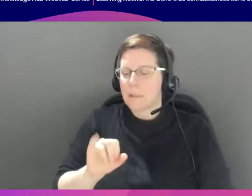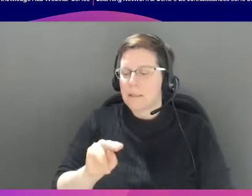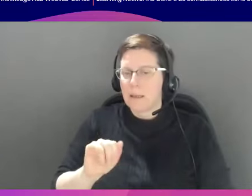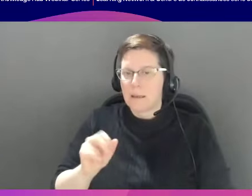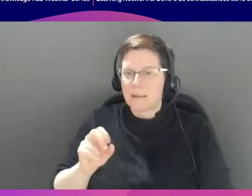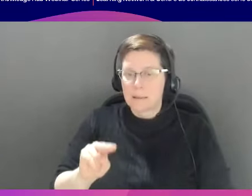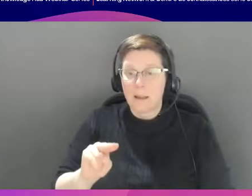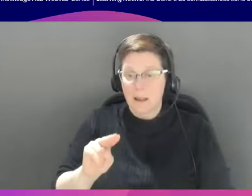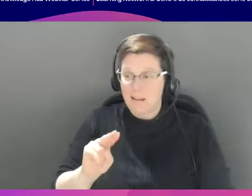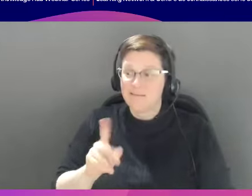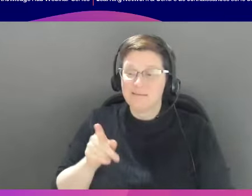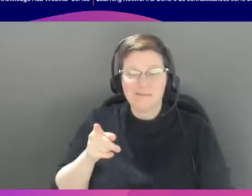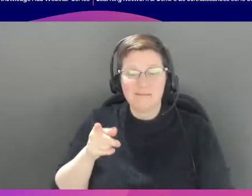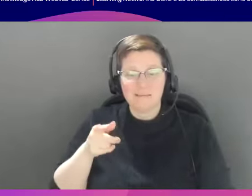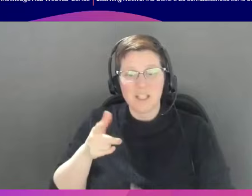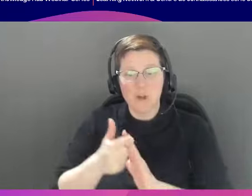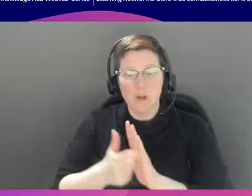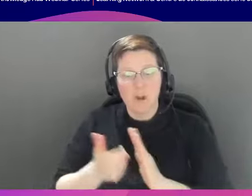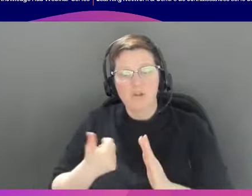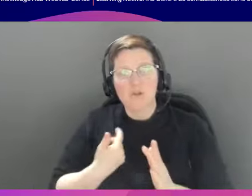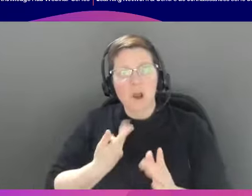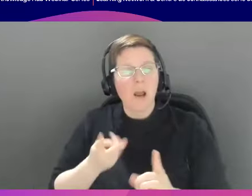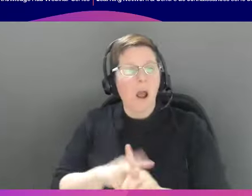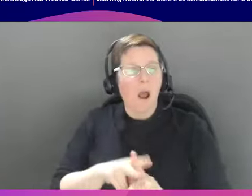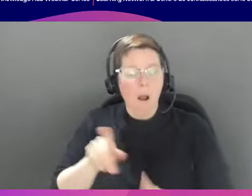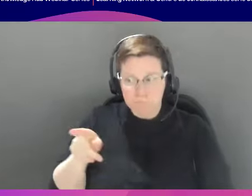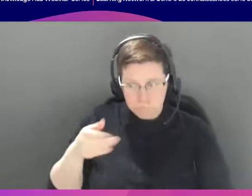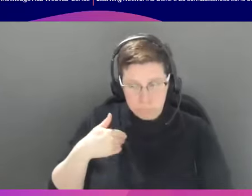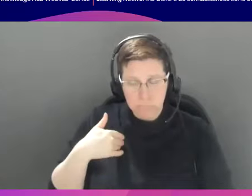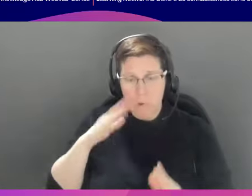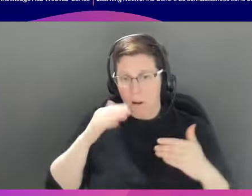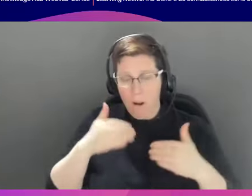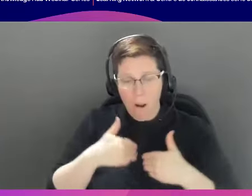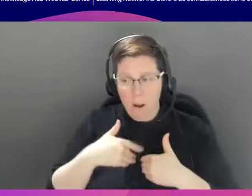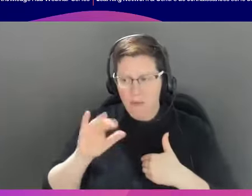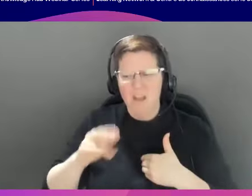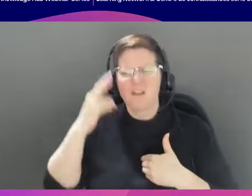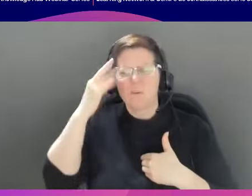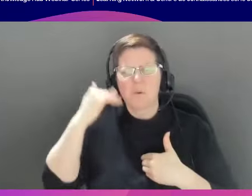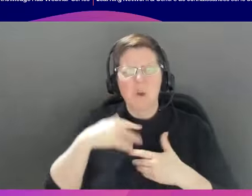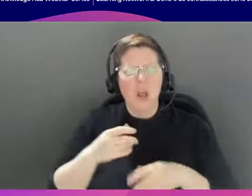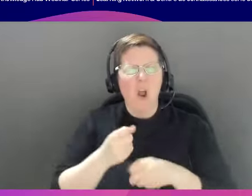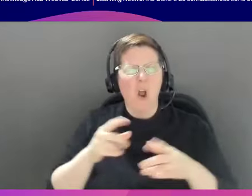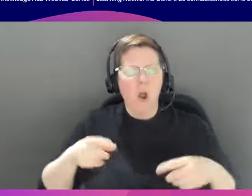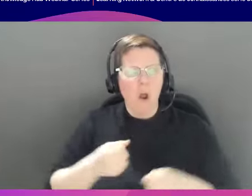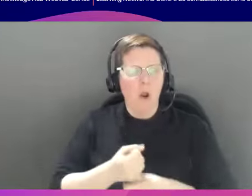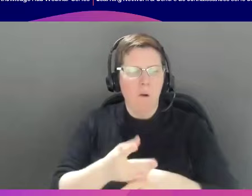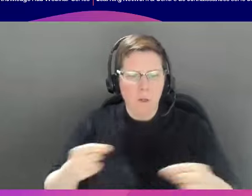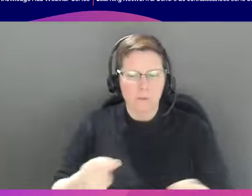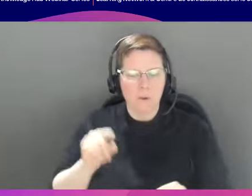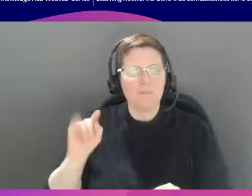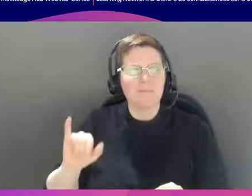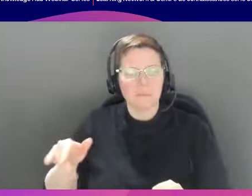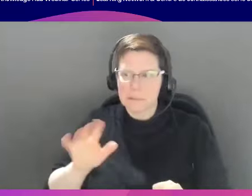used as a way to minimize the harm he caused. But this leads to a very dangerous connection between autism and violent activities